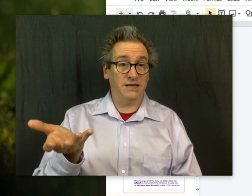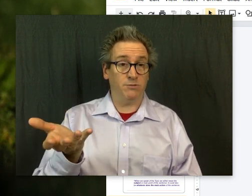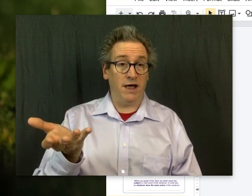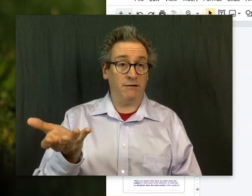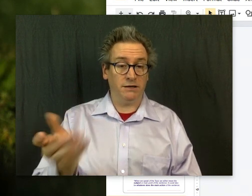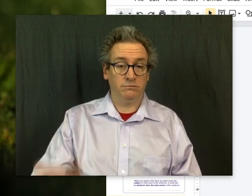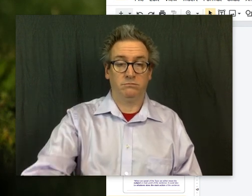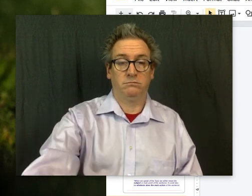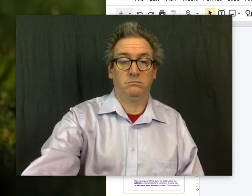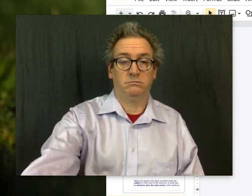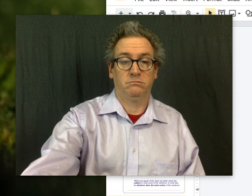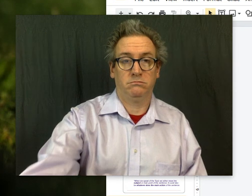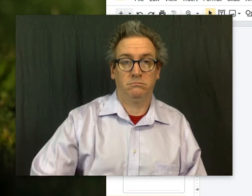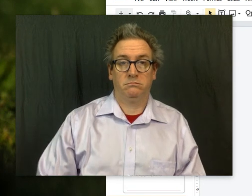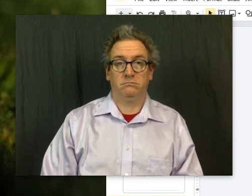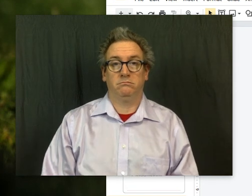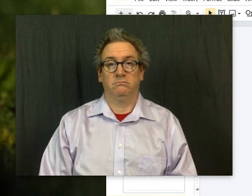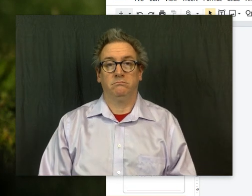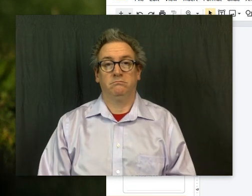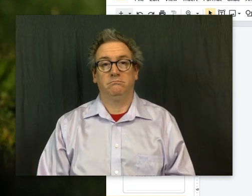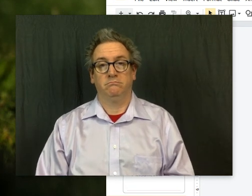about a baseball hat, right?